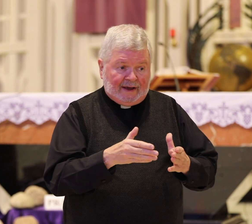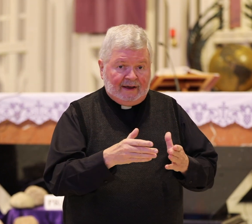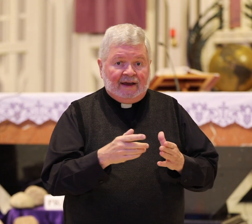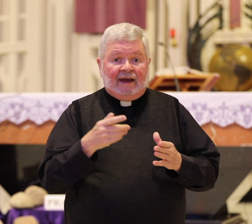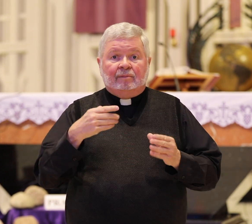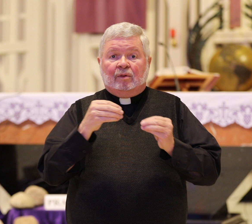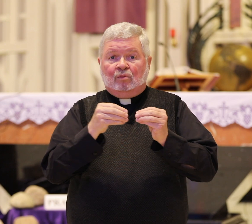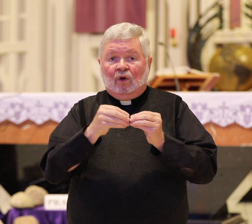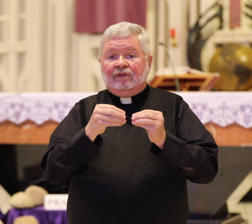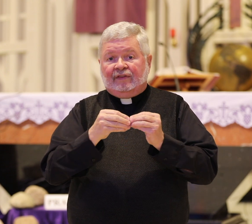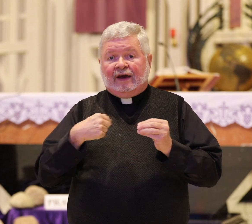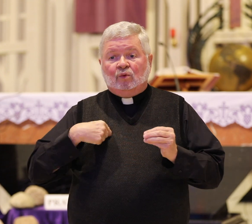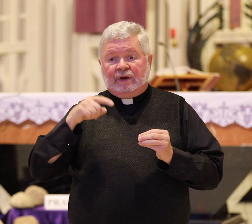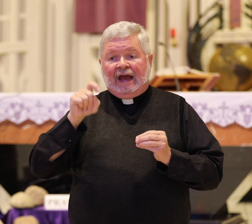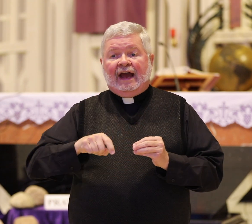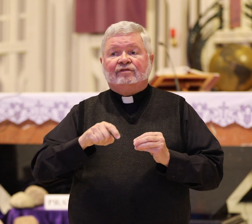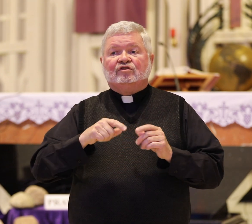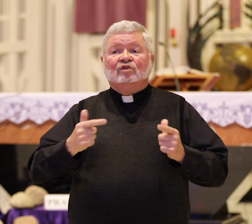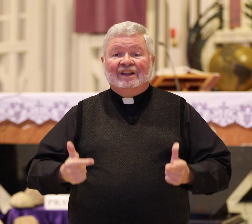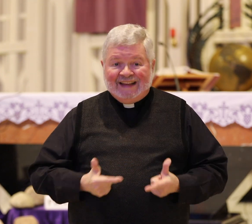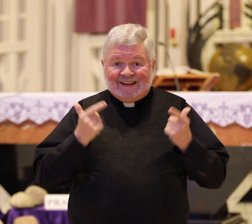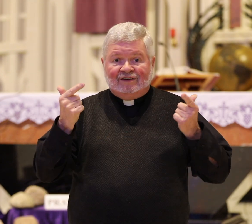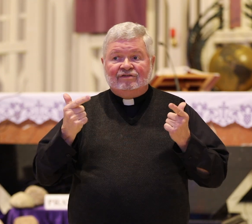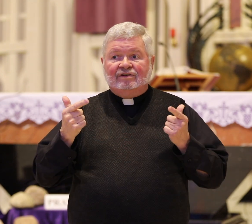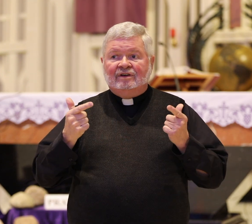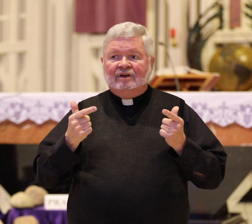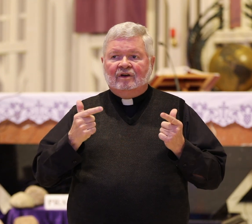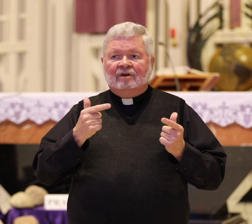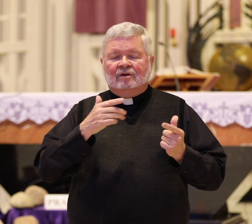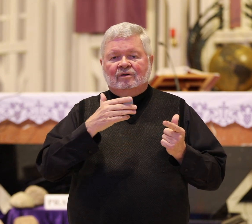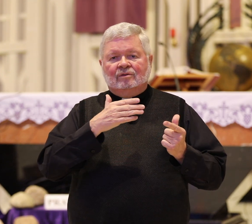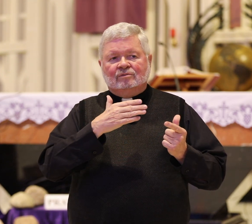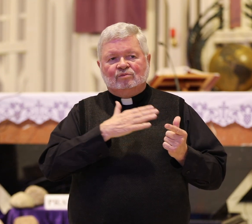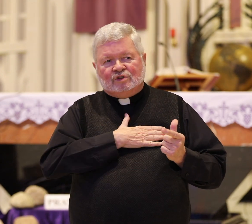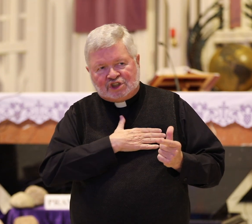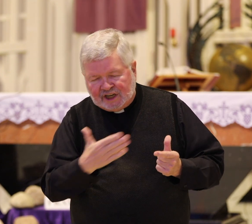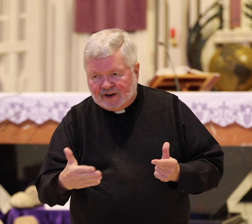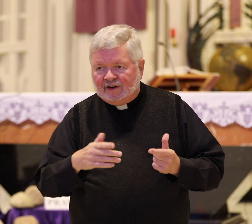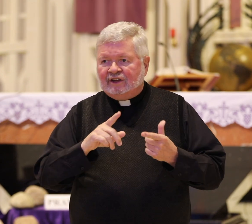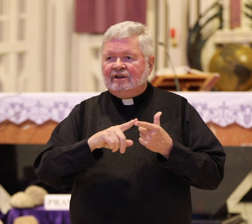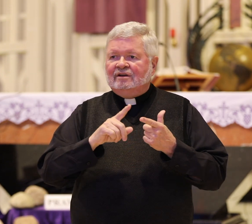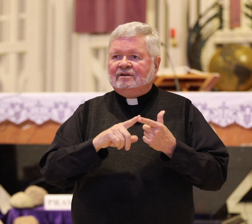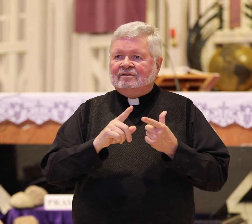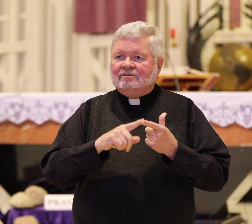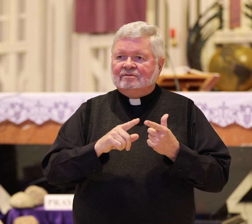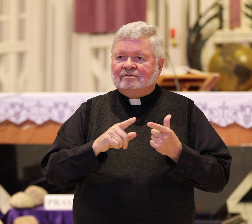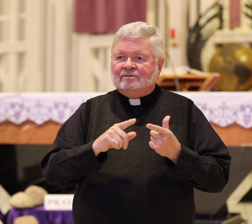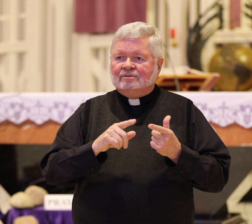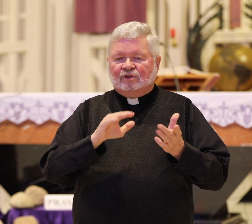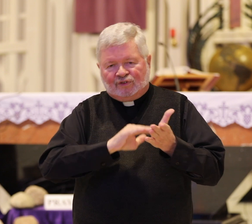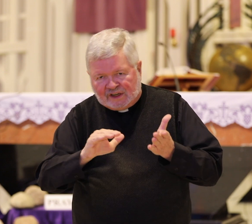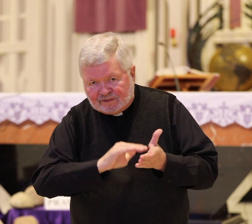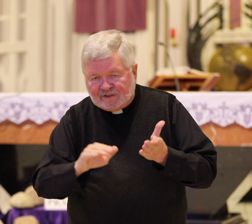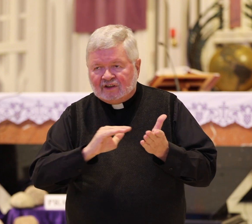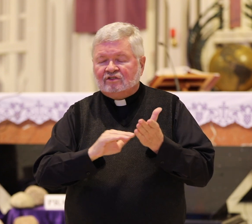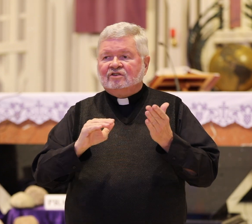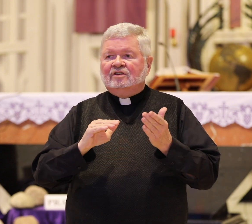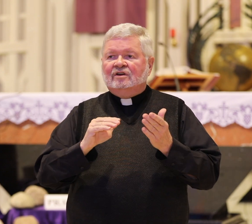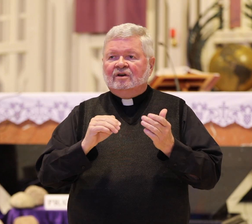way. But more than that, we have to live with charity, with forgiveness,